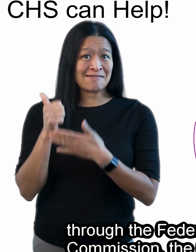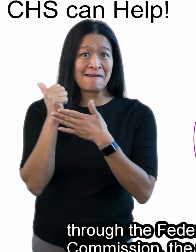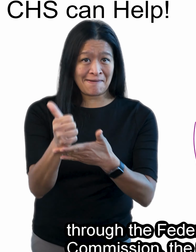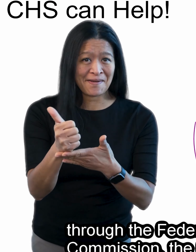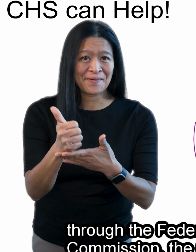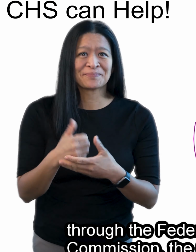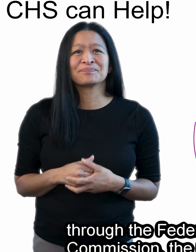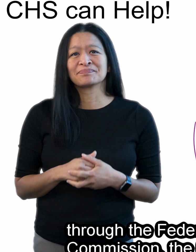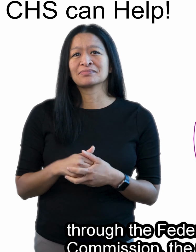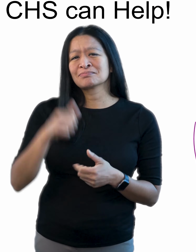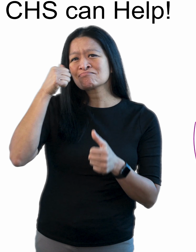the FCC.